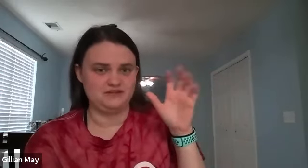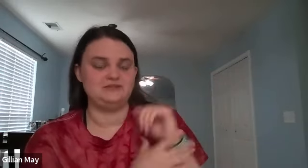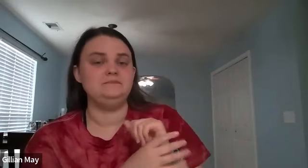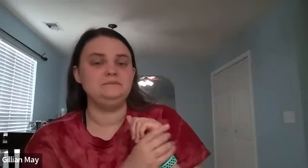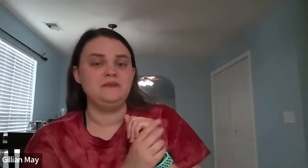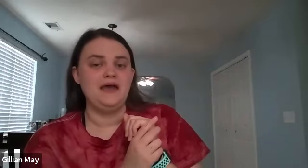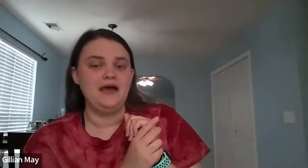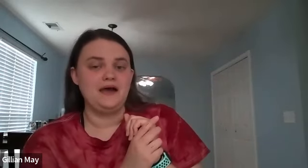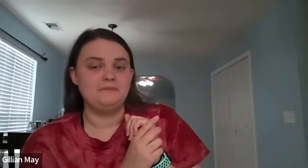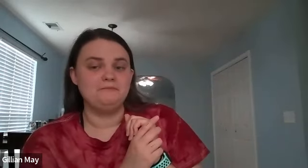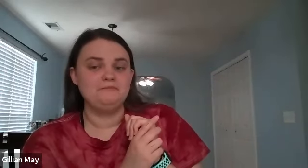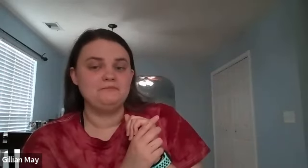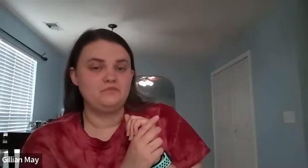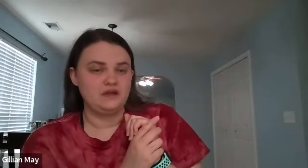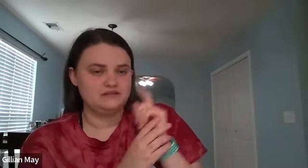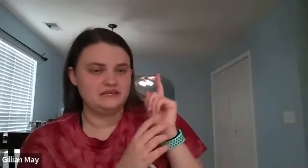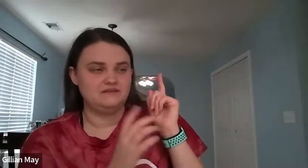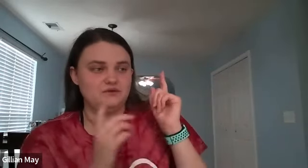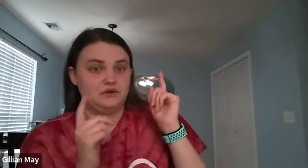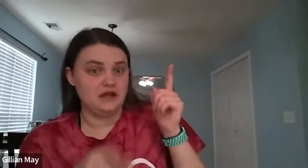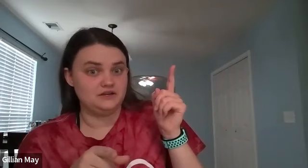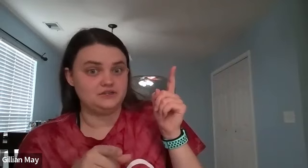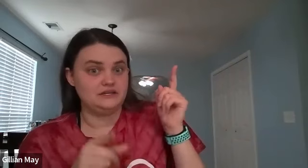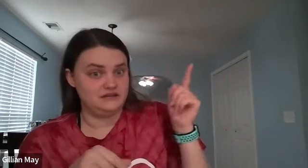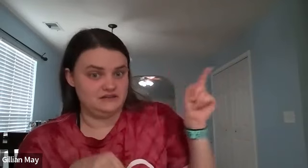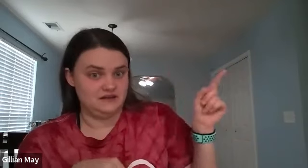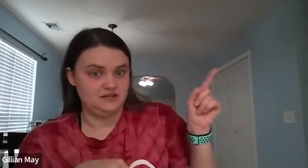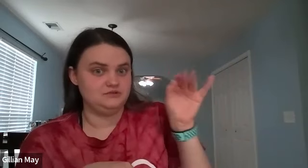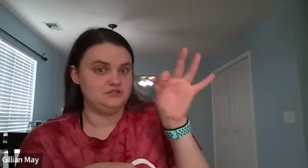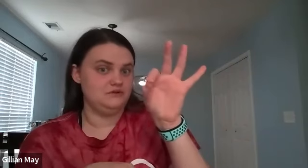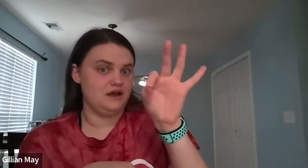300. Like what I was saying for 999, you would do